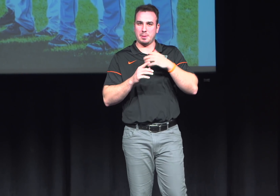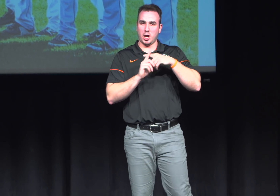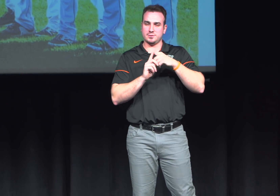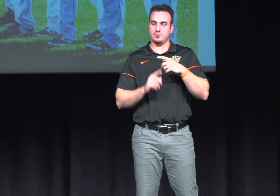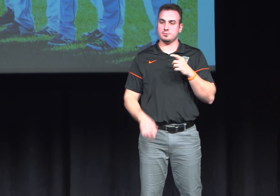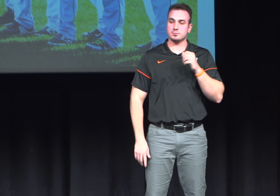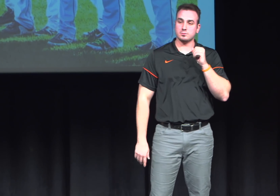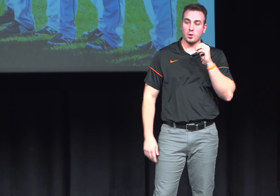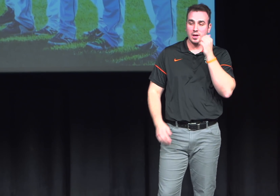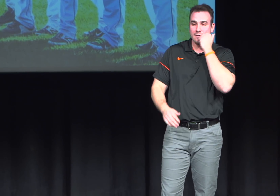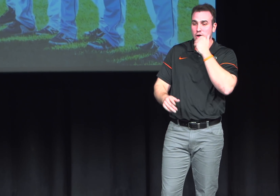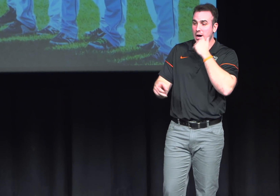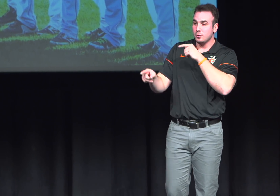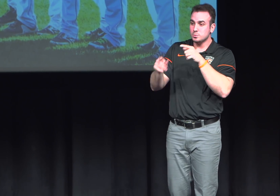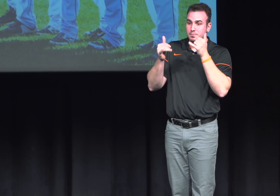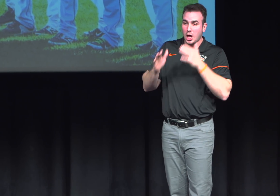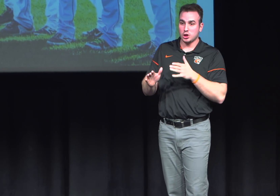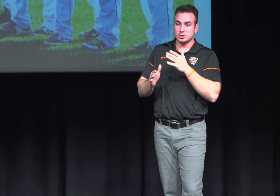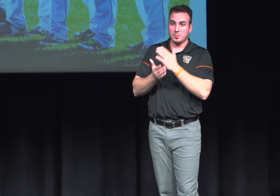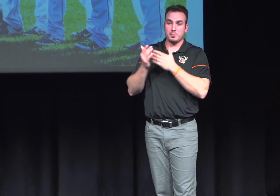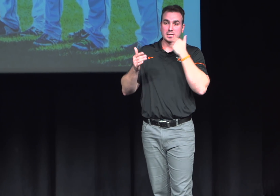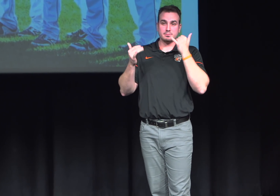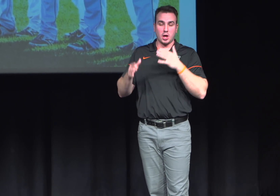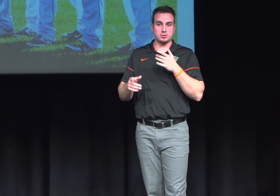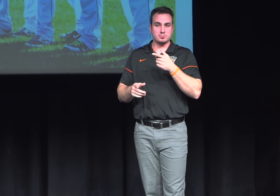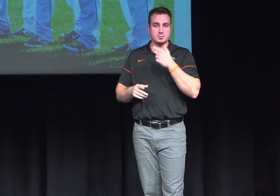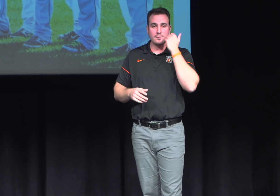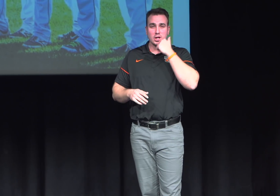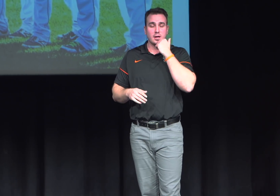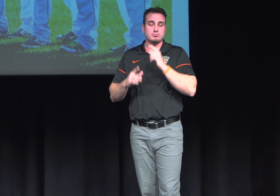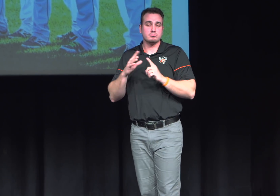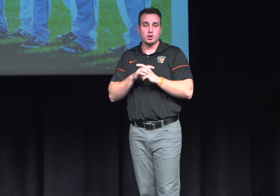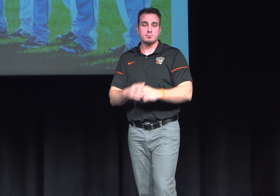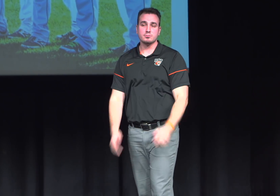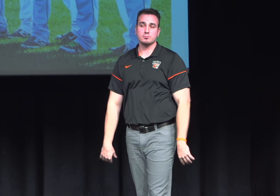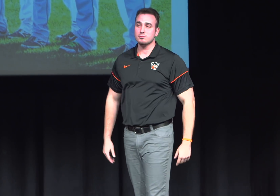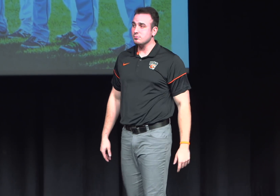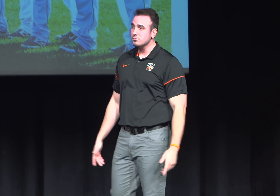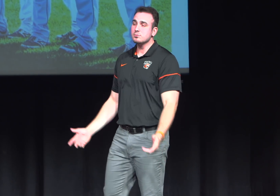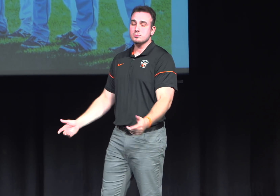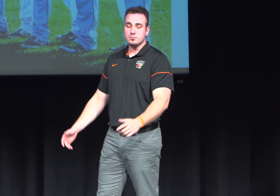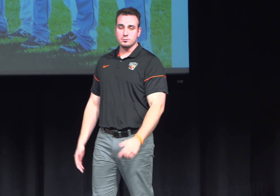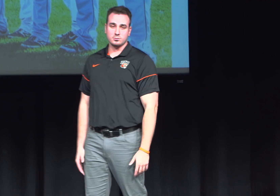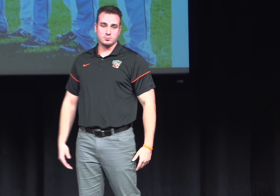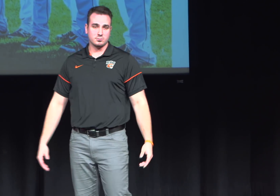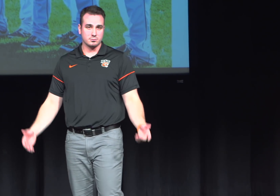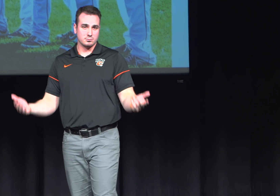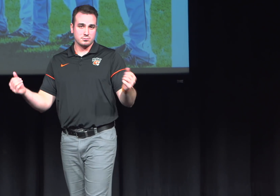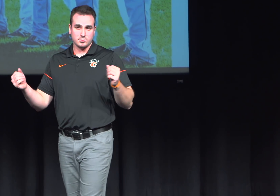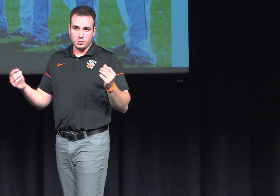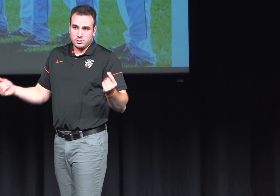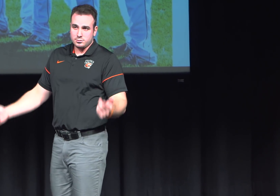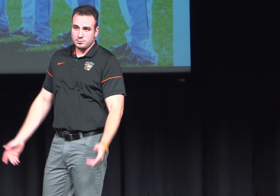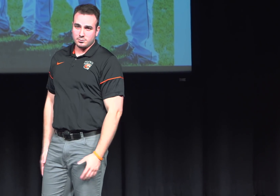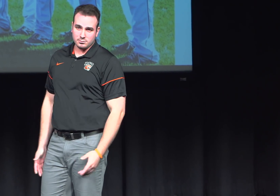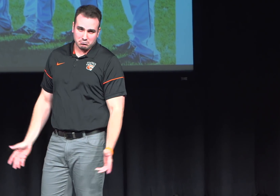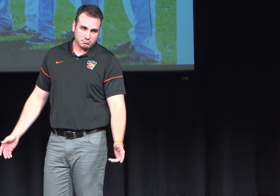stay positive. The best players show up every day, shrugging everything off, like, yeah, so what? They walk in